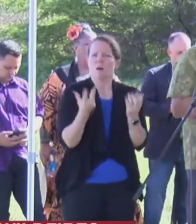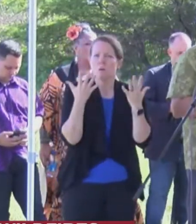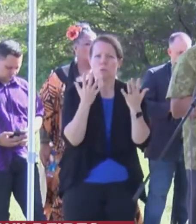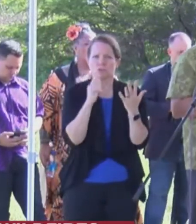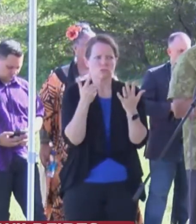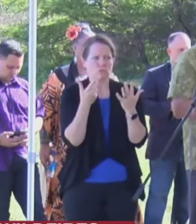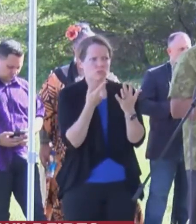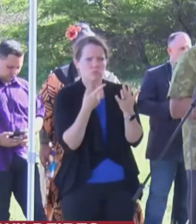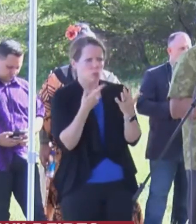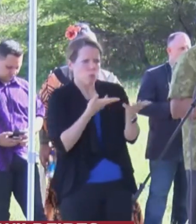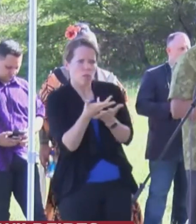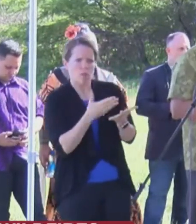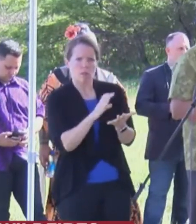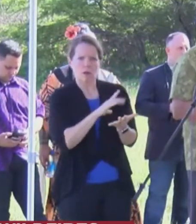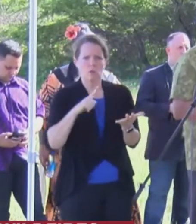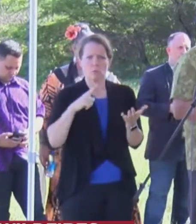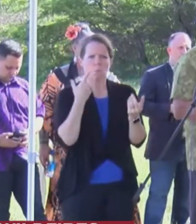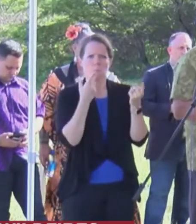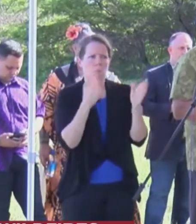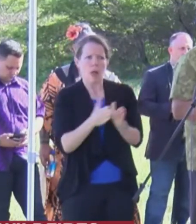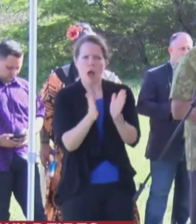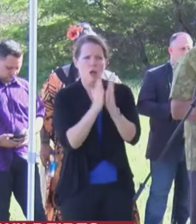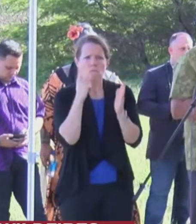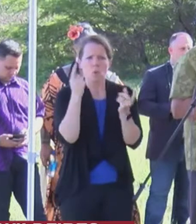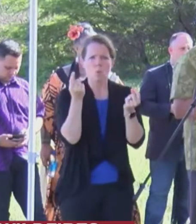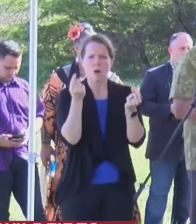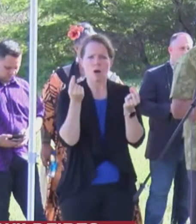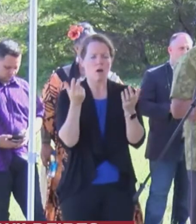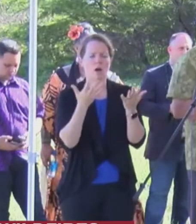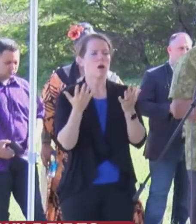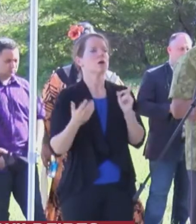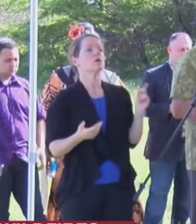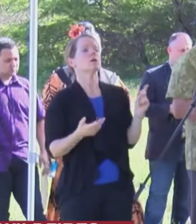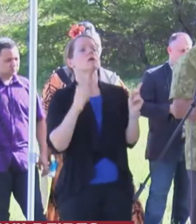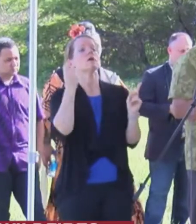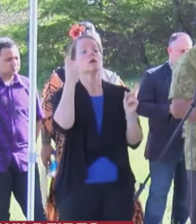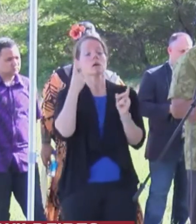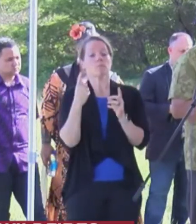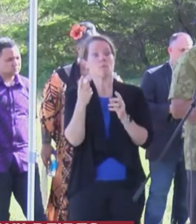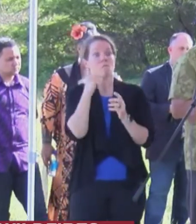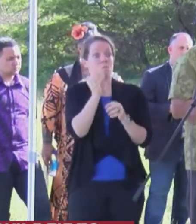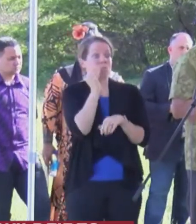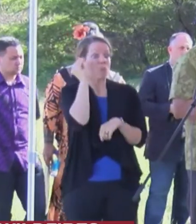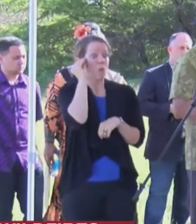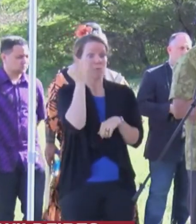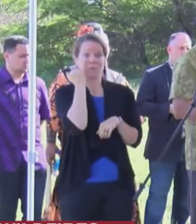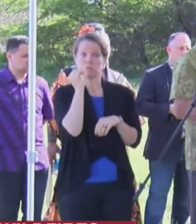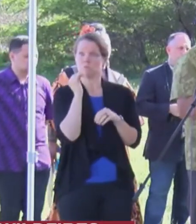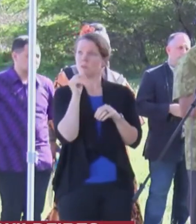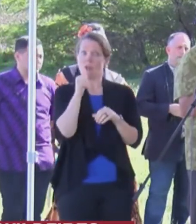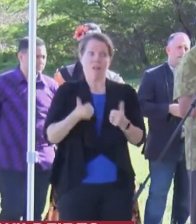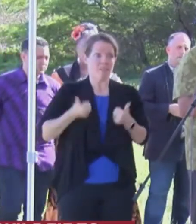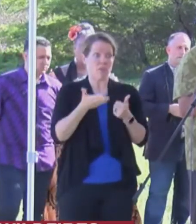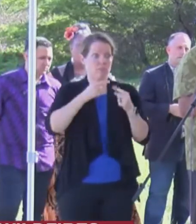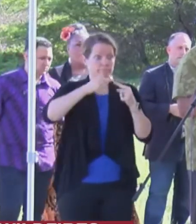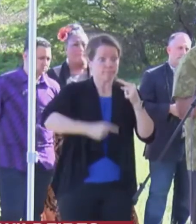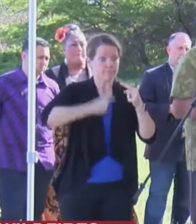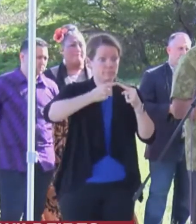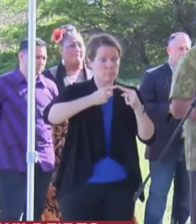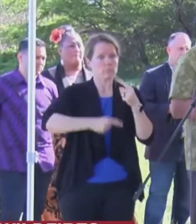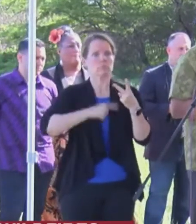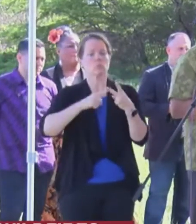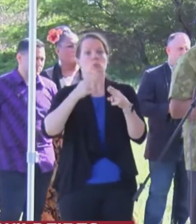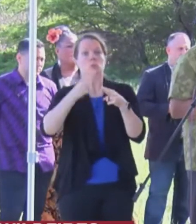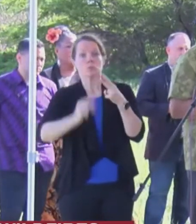it depends. The short-term rentals, the timeshares, and the non-owner occupied homes are taxed at different rates, approximately $5, $8,